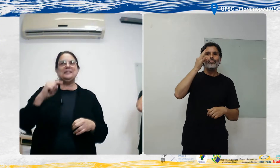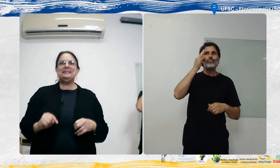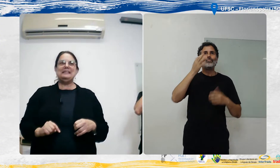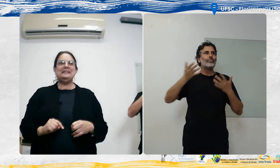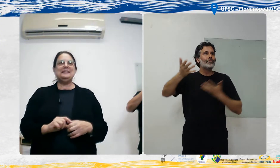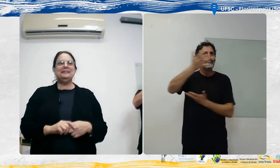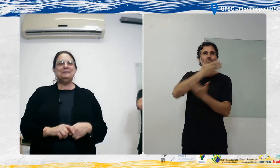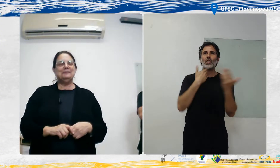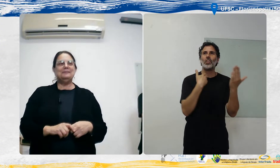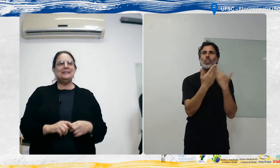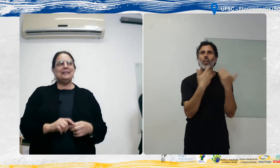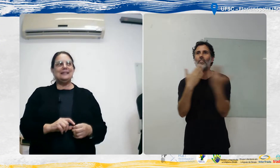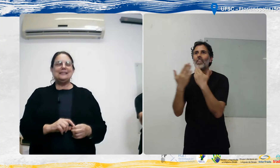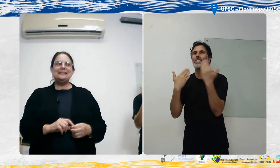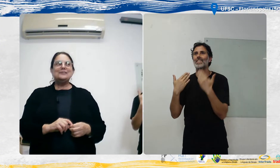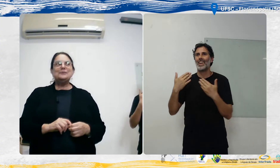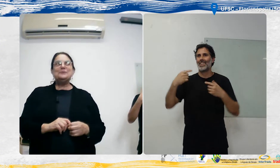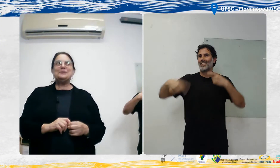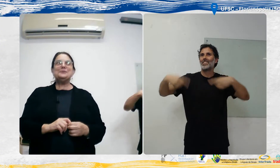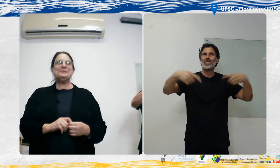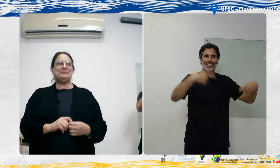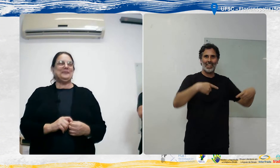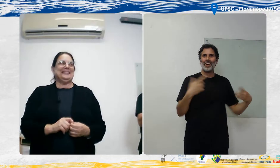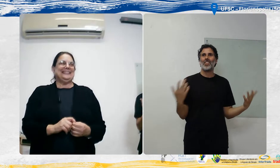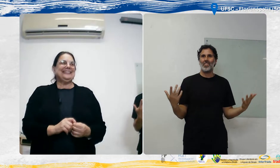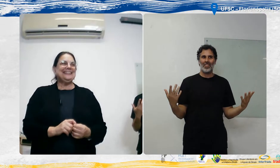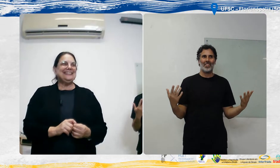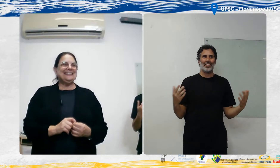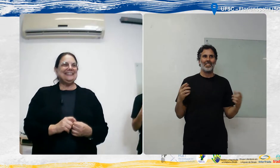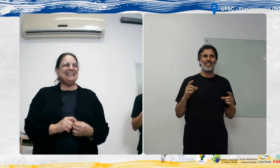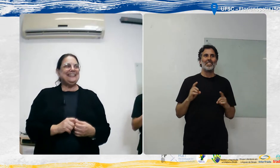in building D, Sala 622.